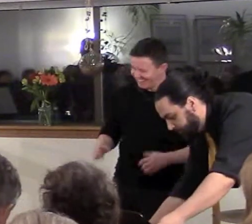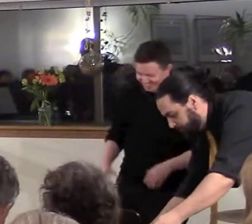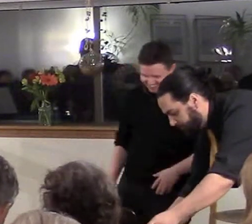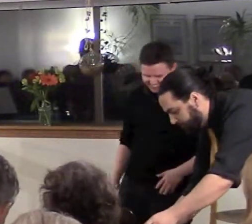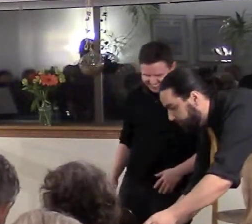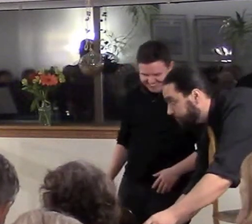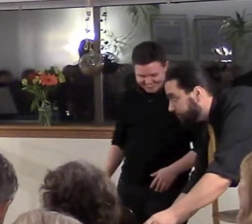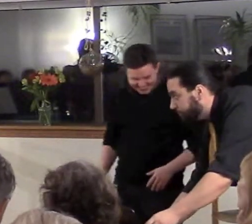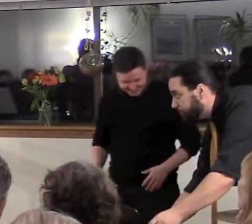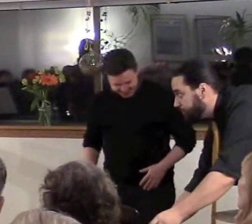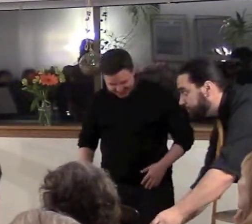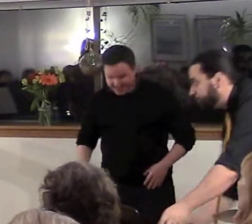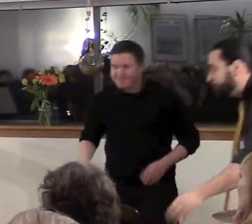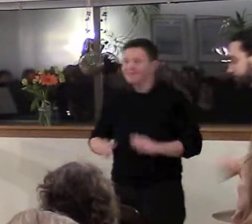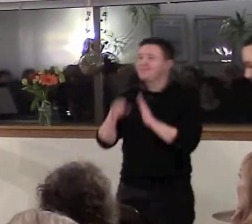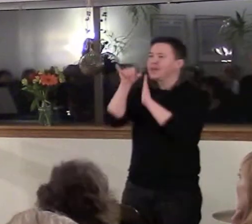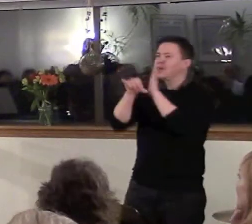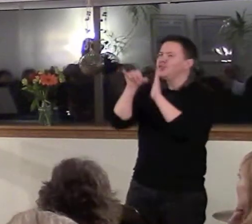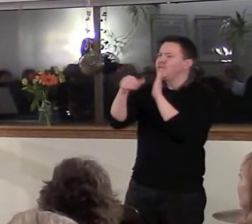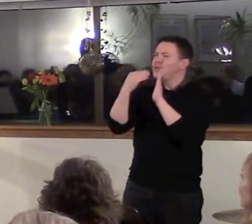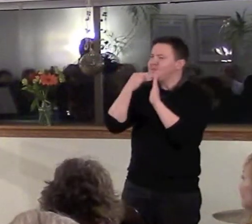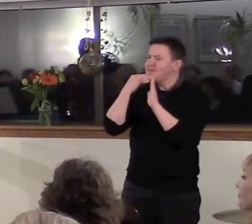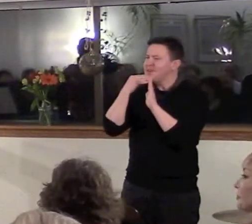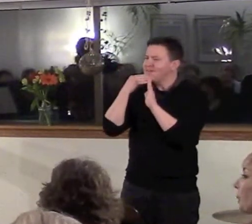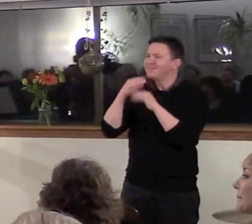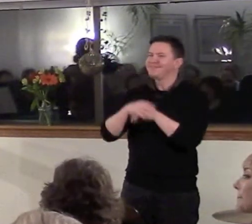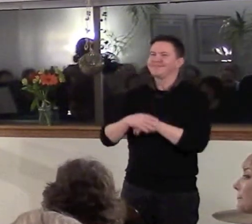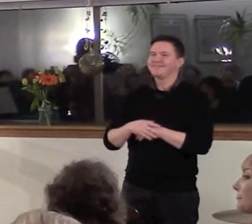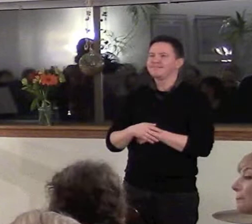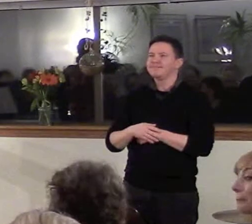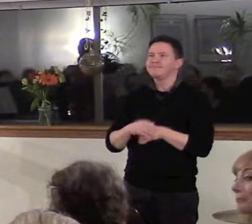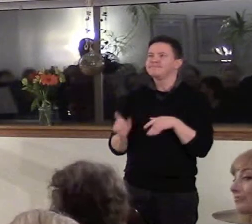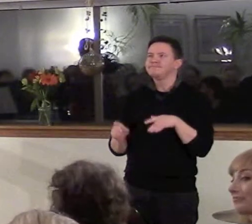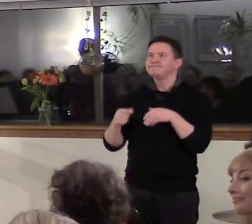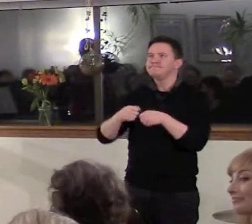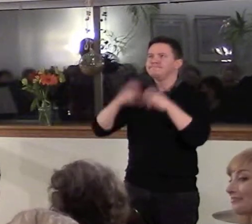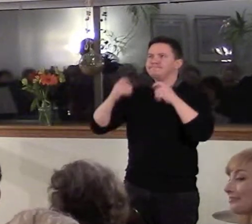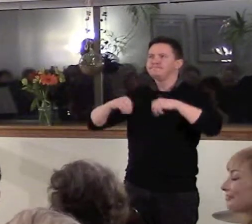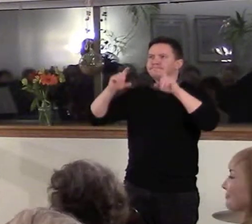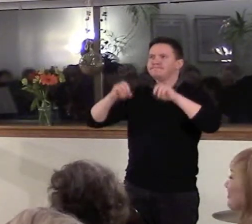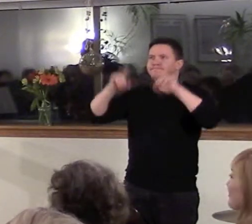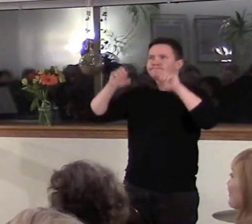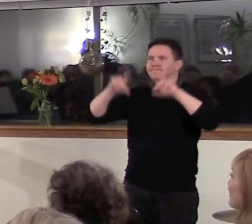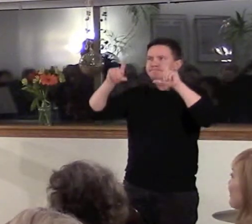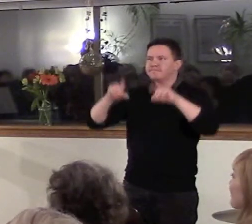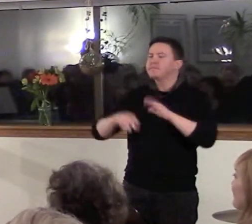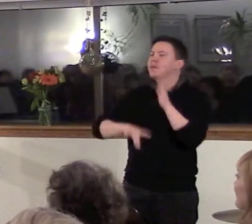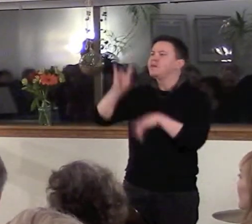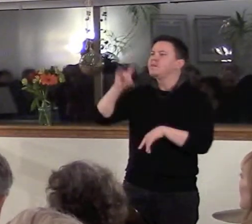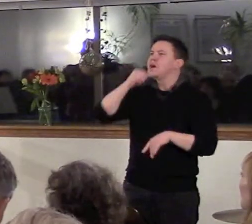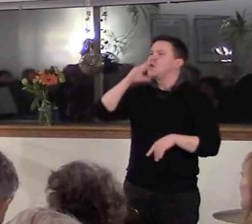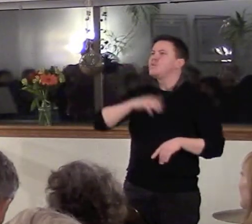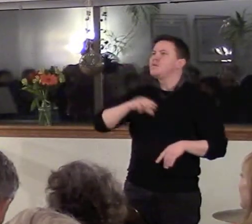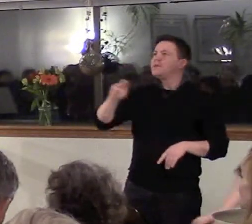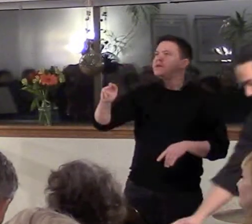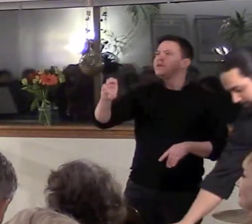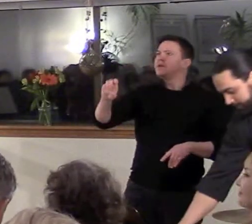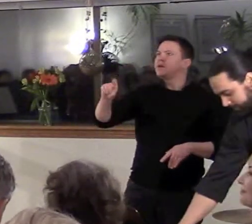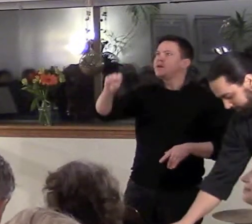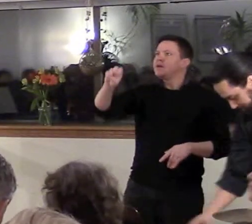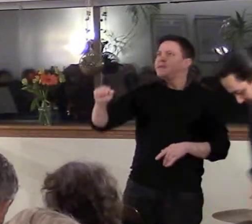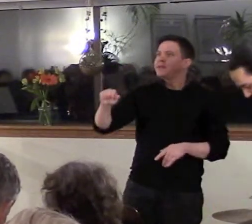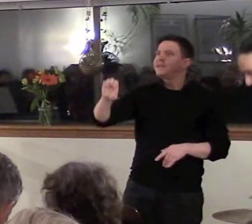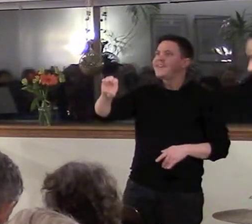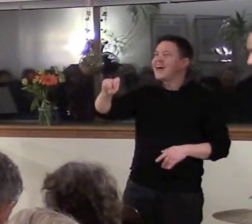So I went down the YouTube rabbit hole, and I stumbled upon a Melissa Etheridge